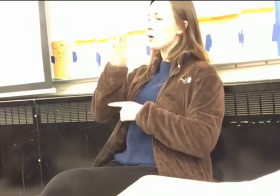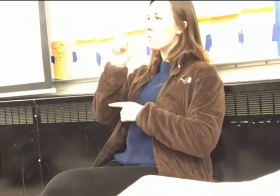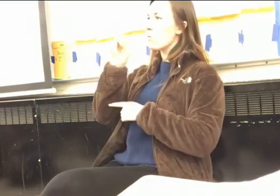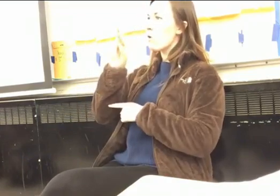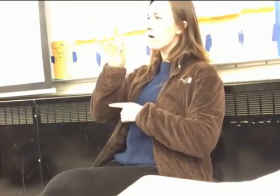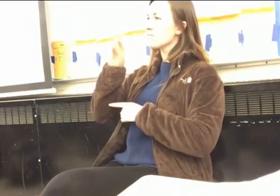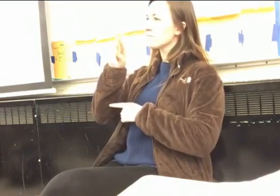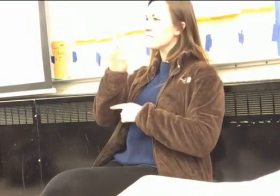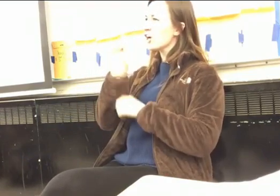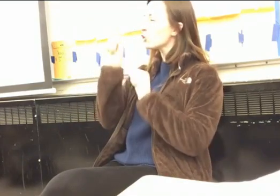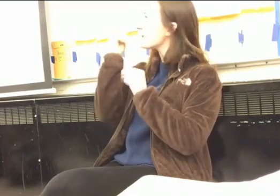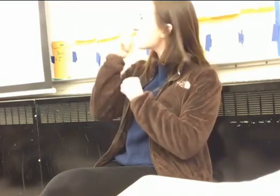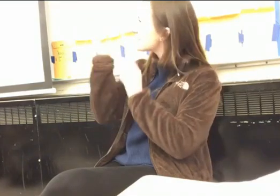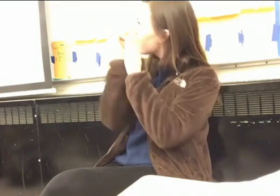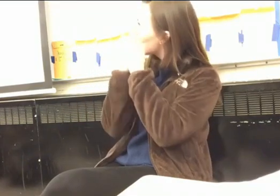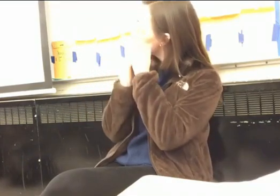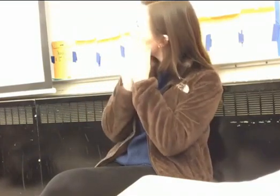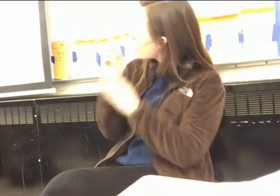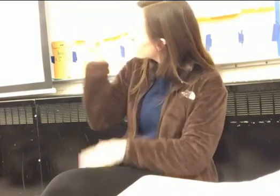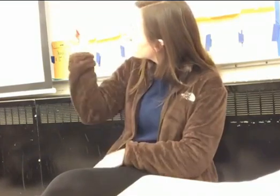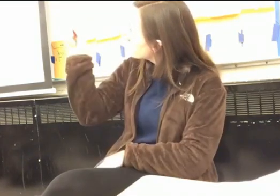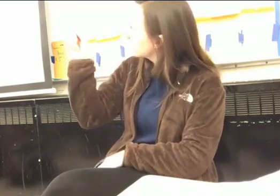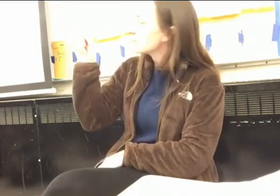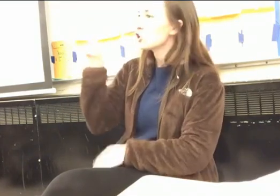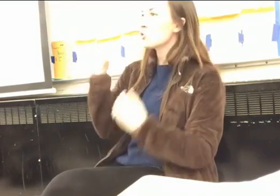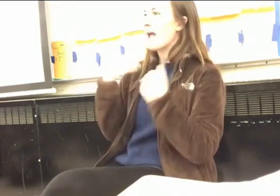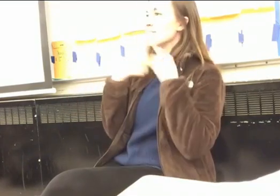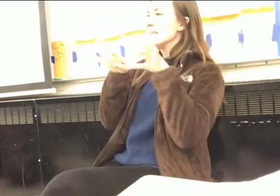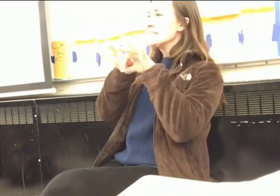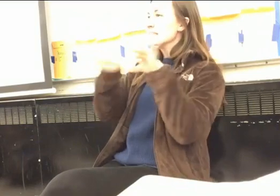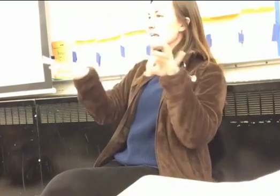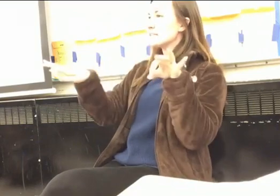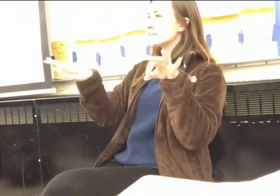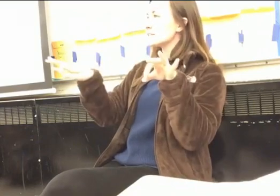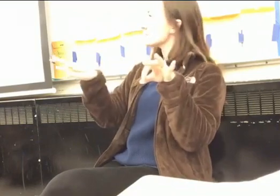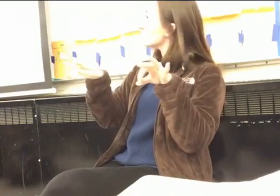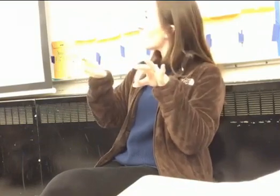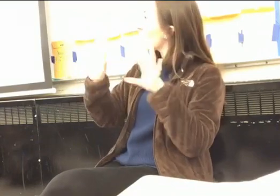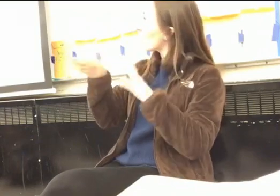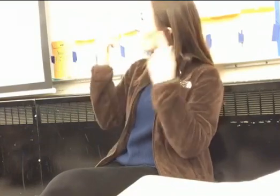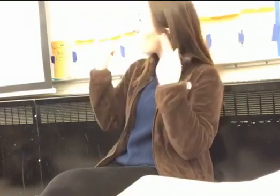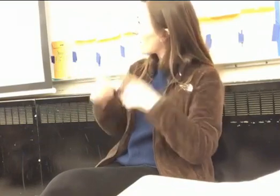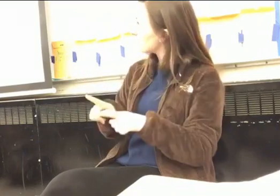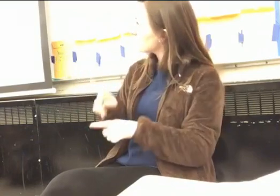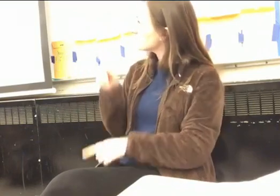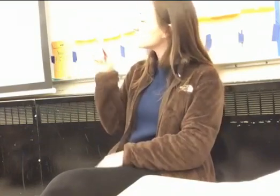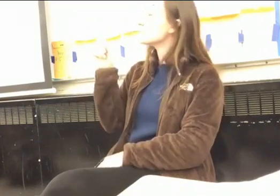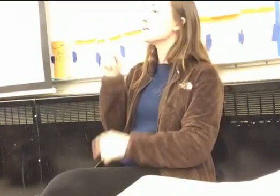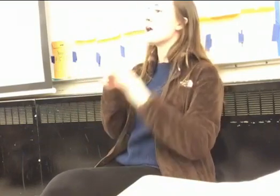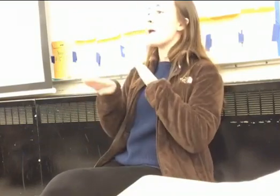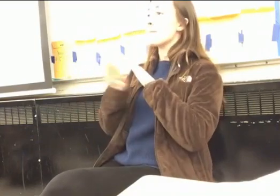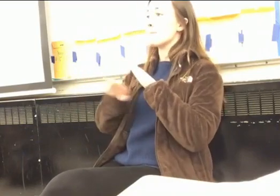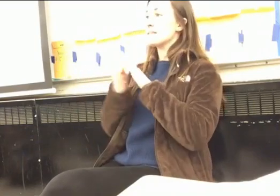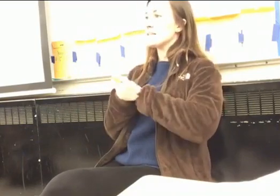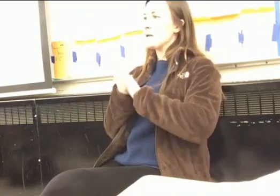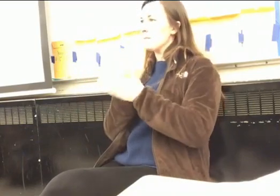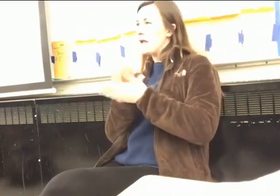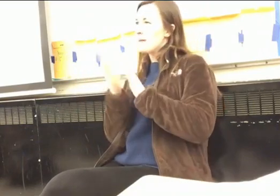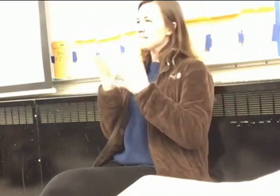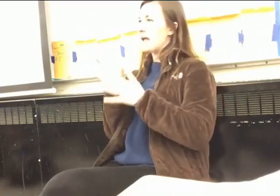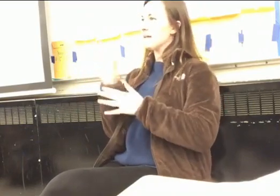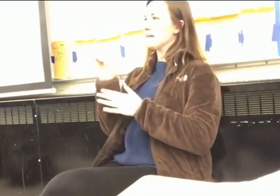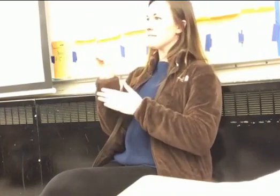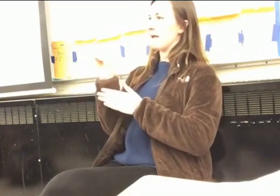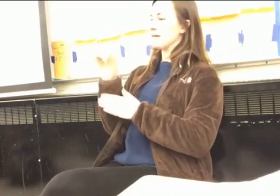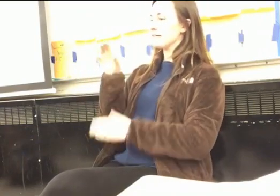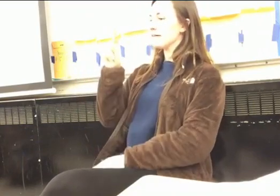right here, you have these sticks. And what happens with these sticks is basically it becomes kind of like a totem pole